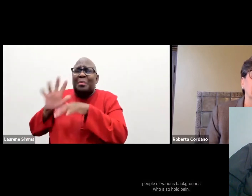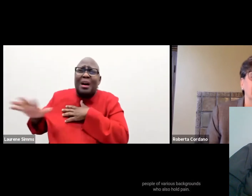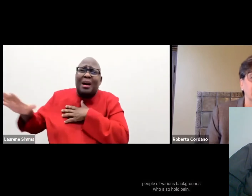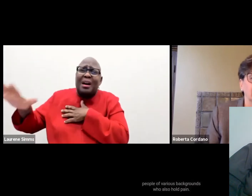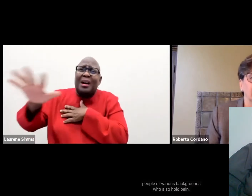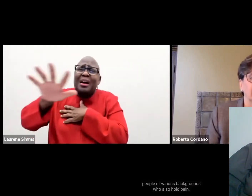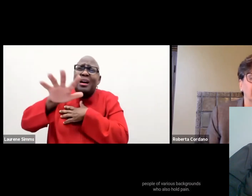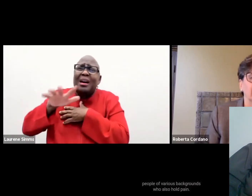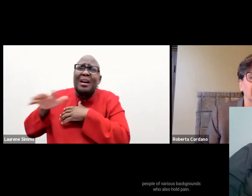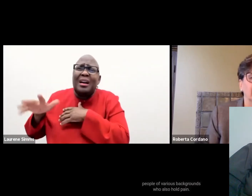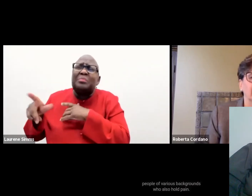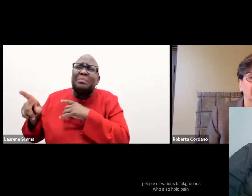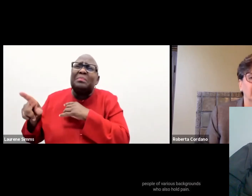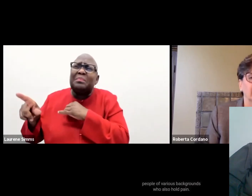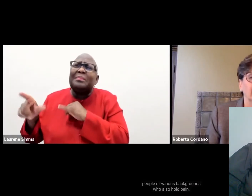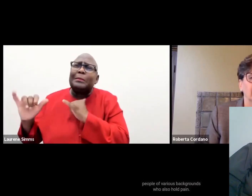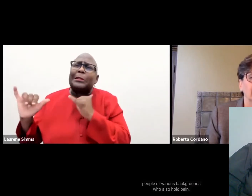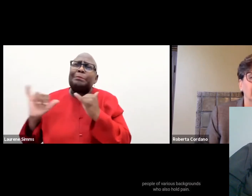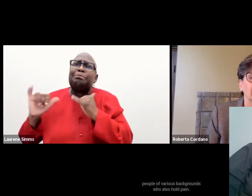community,